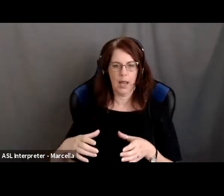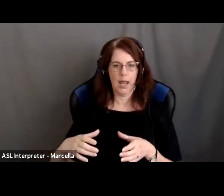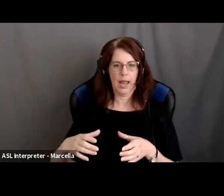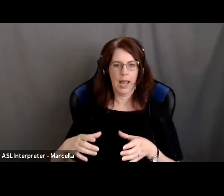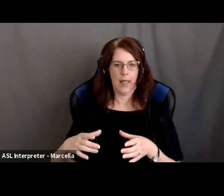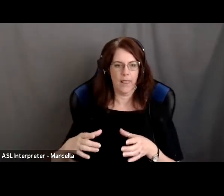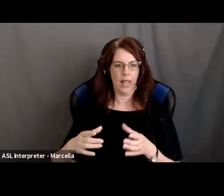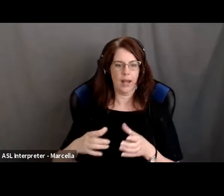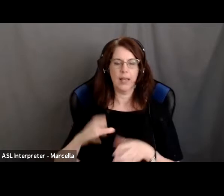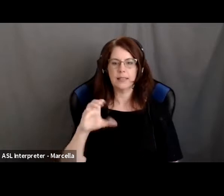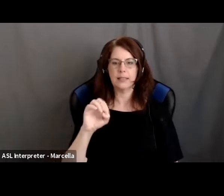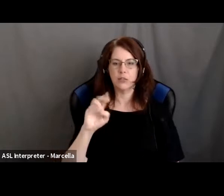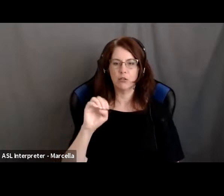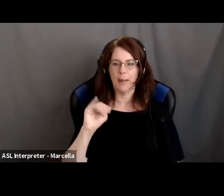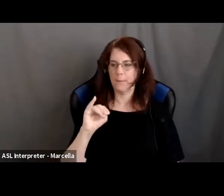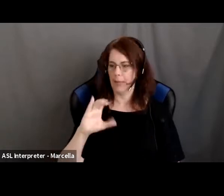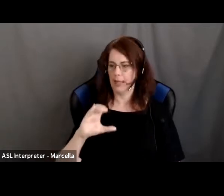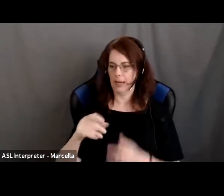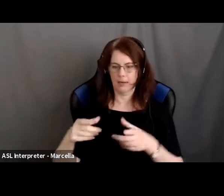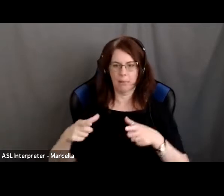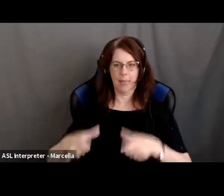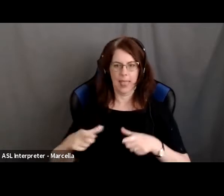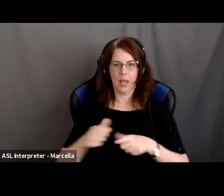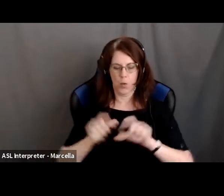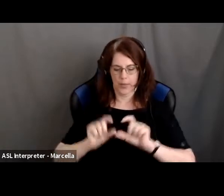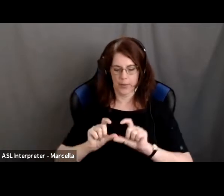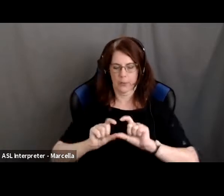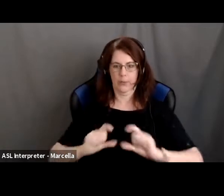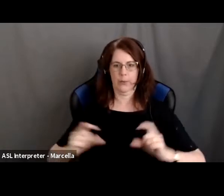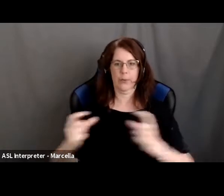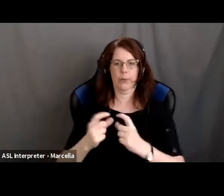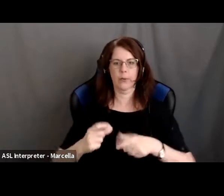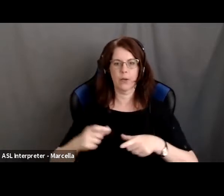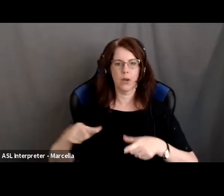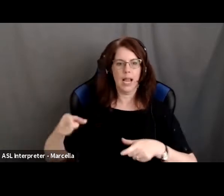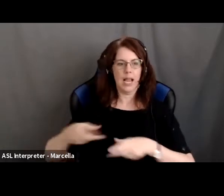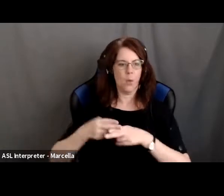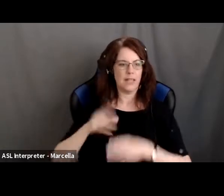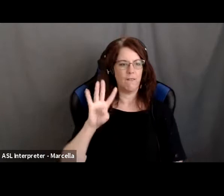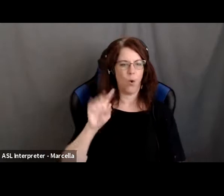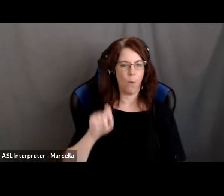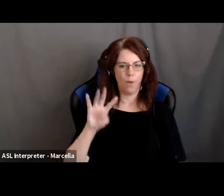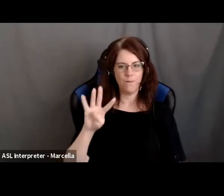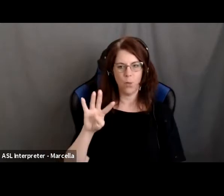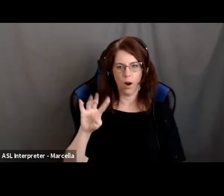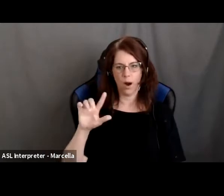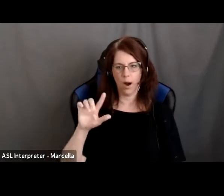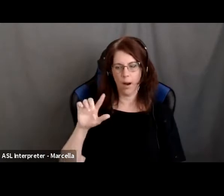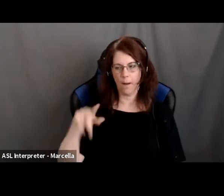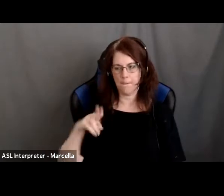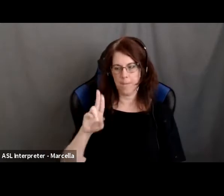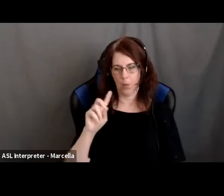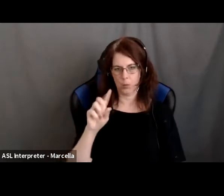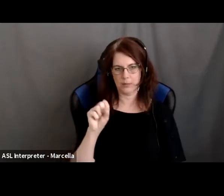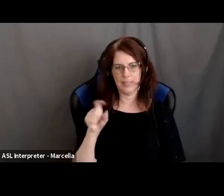top of a ceramic plate that has a lip on it. So this device, it weighs 4.4 pounds, and it can